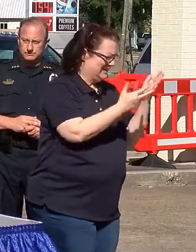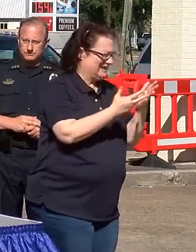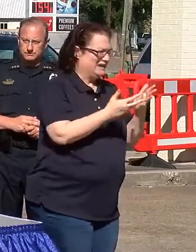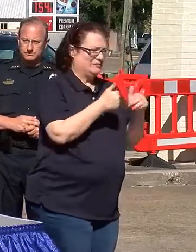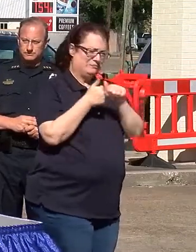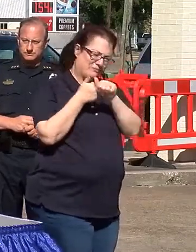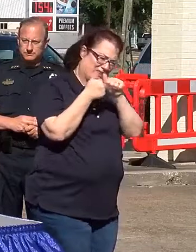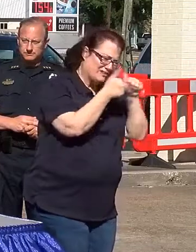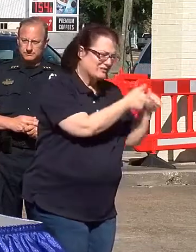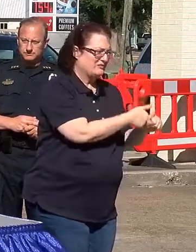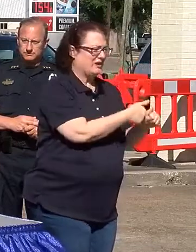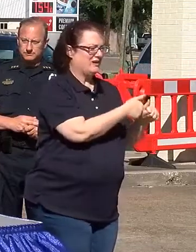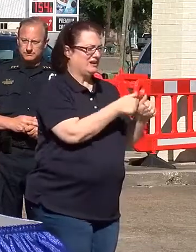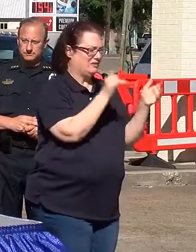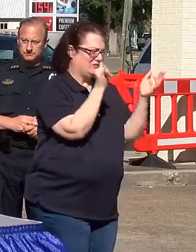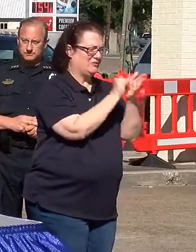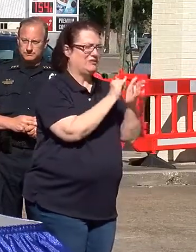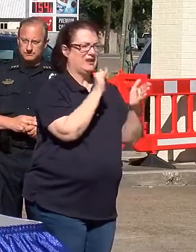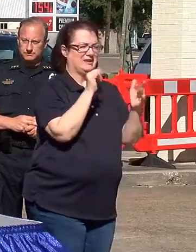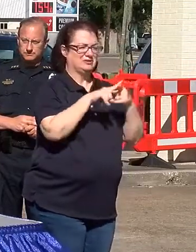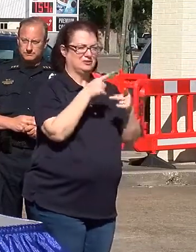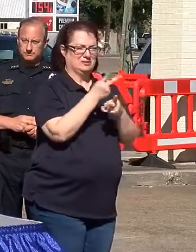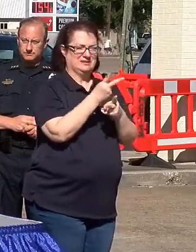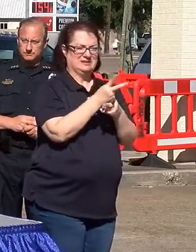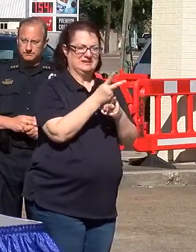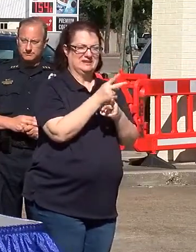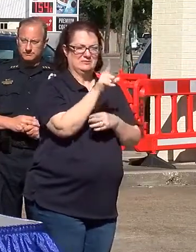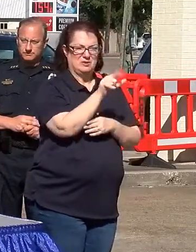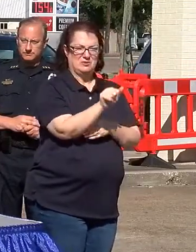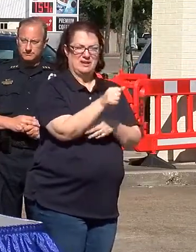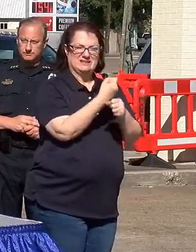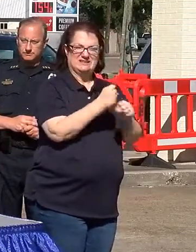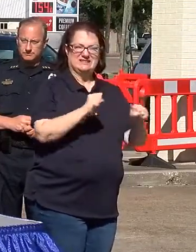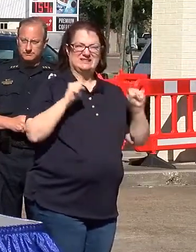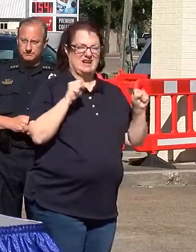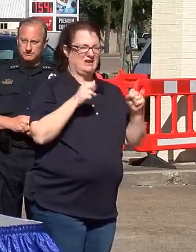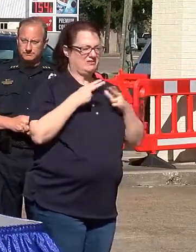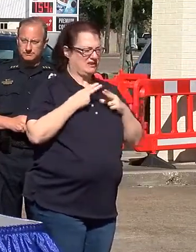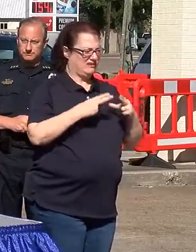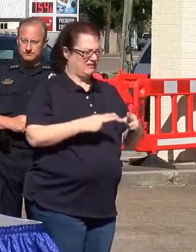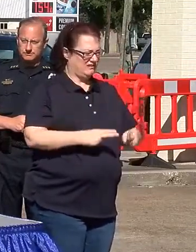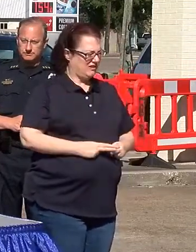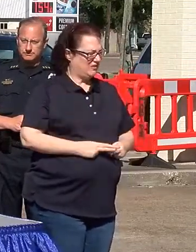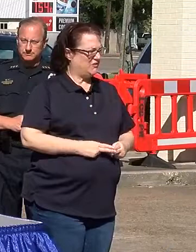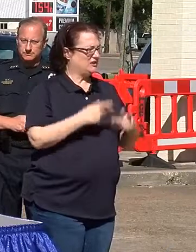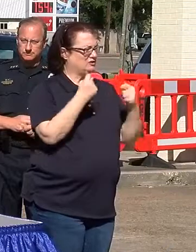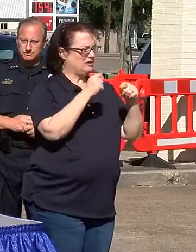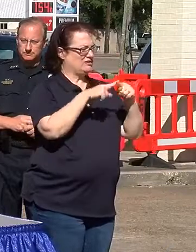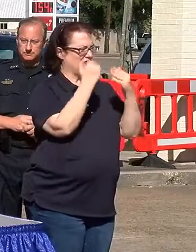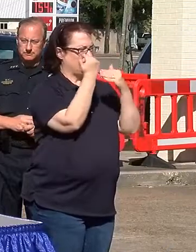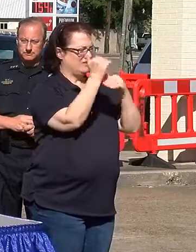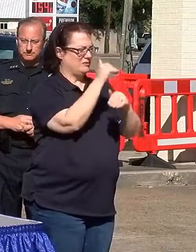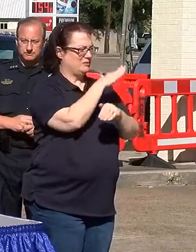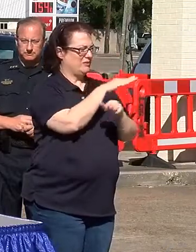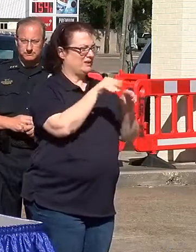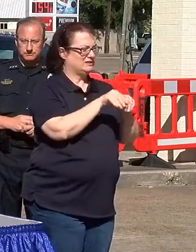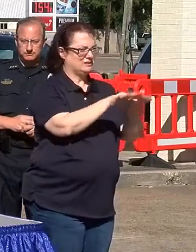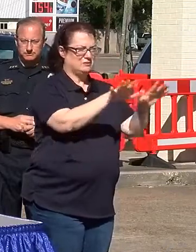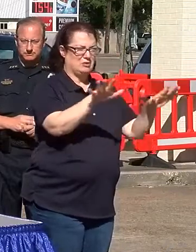and the spirit of these efforts to keep our state safe and healthy as we work to limit the spread of the COVID-19